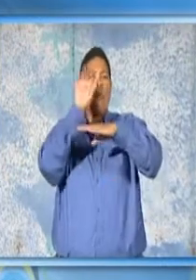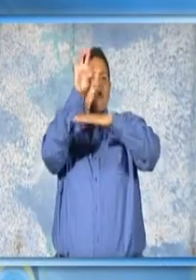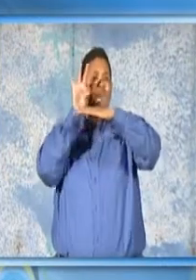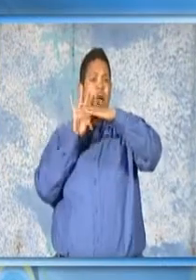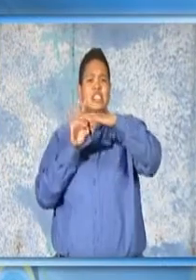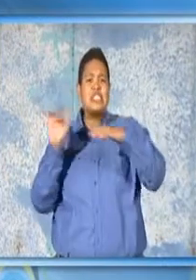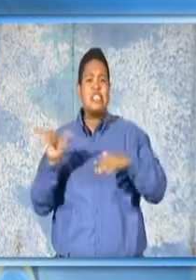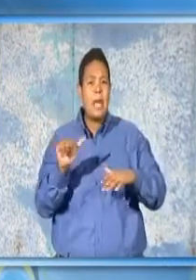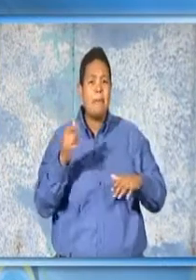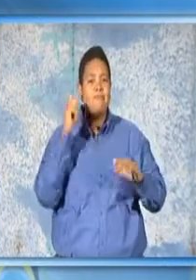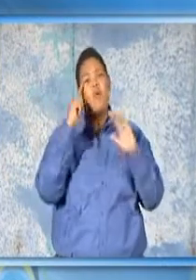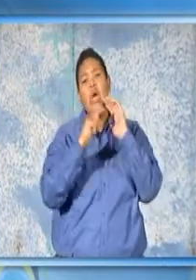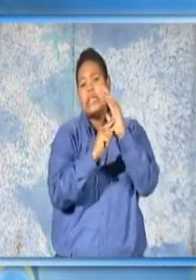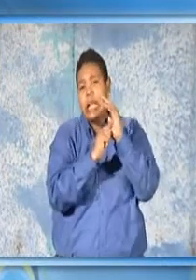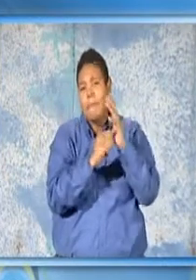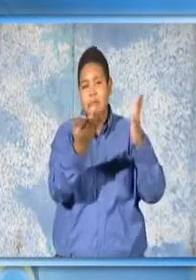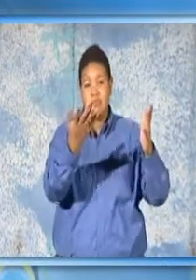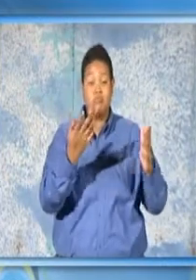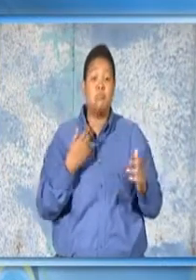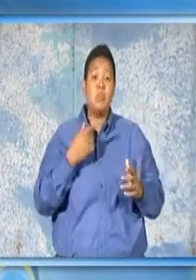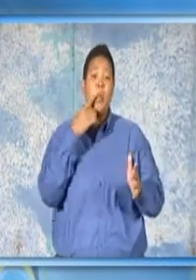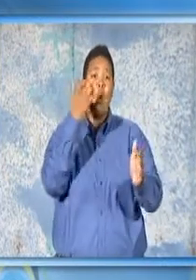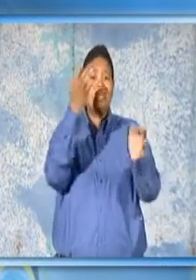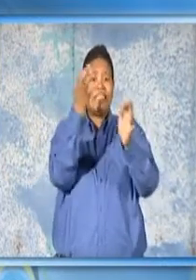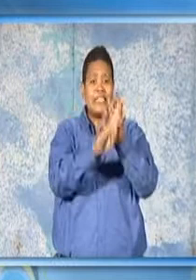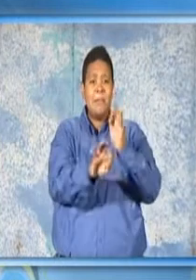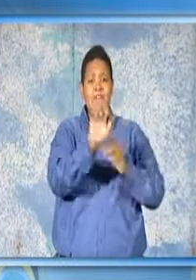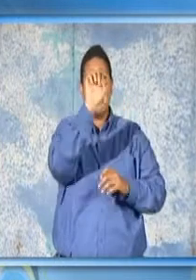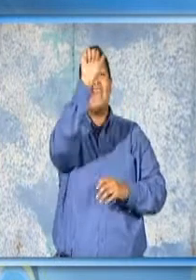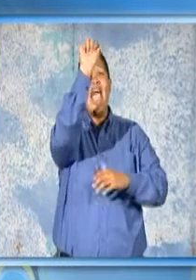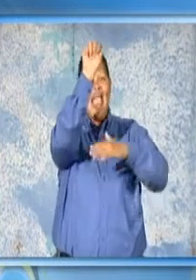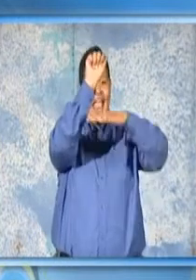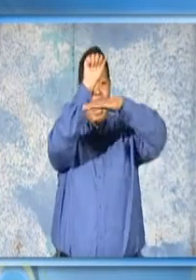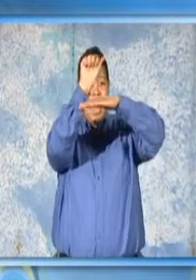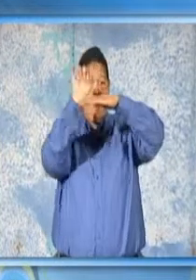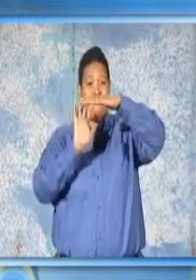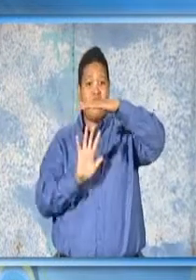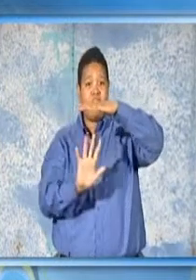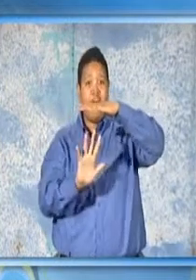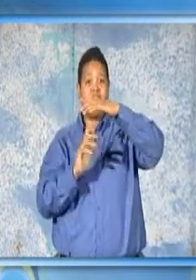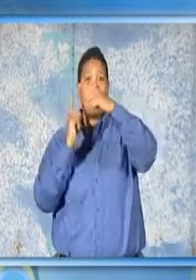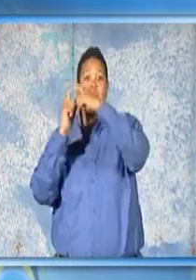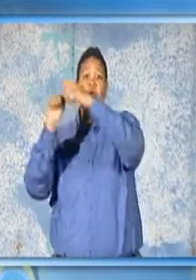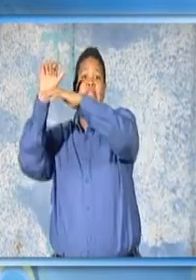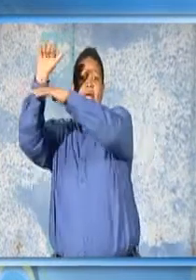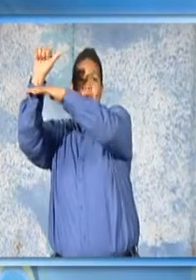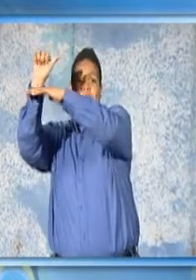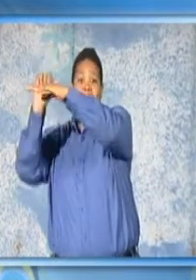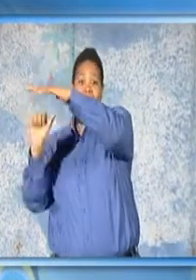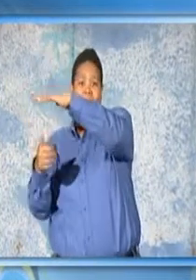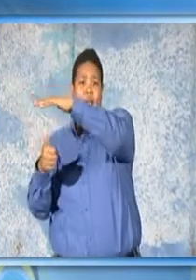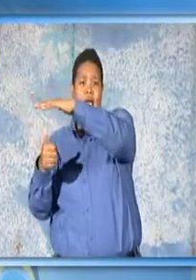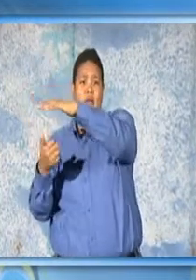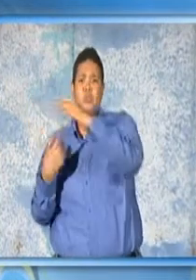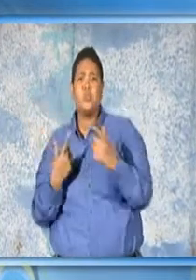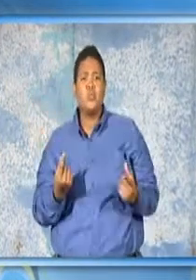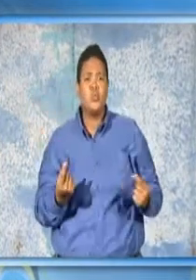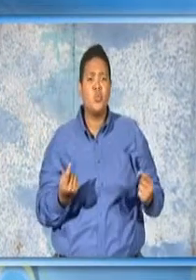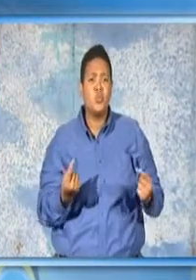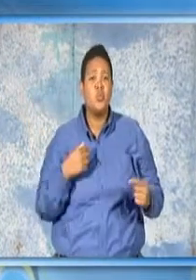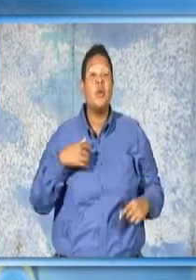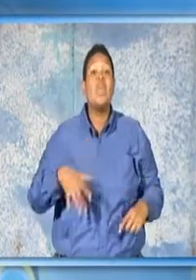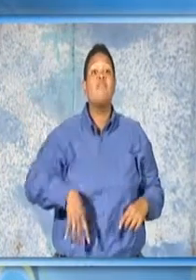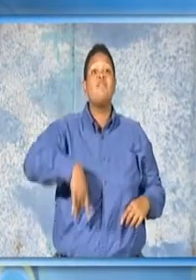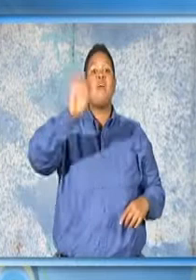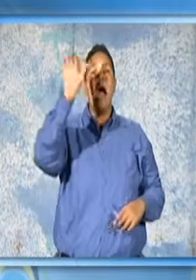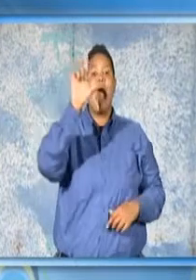So for example, if we are to simplify a over 5 plus a over 10, we first find the